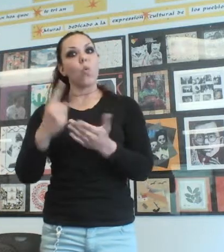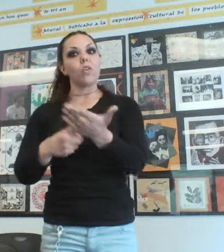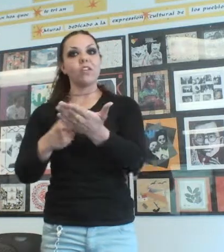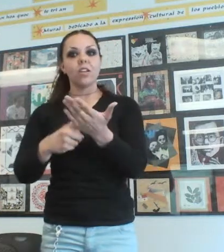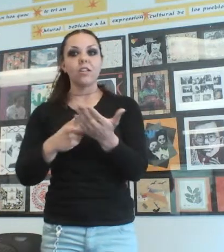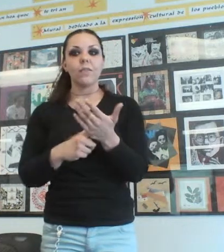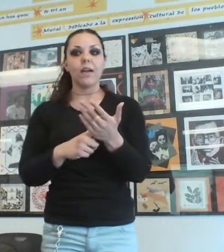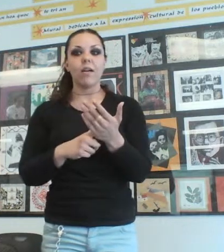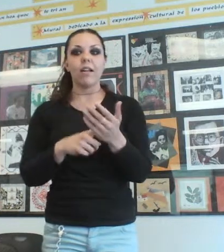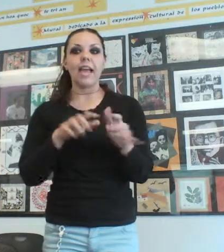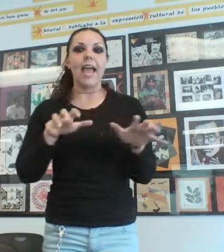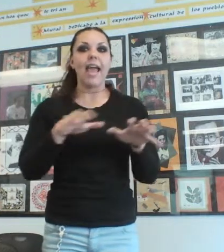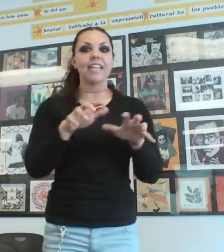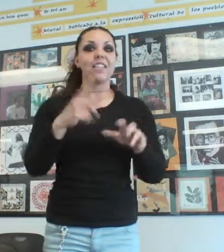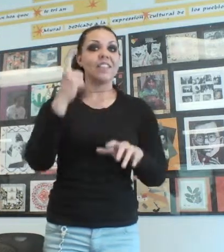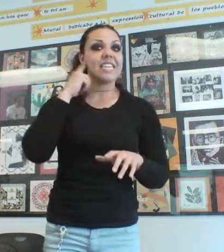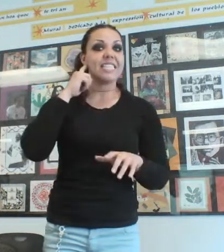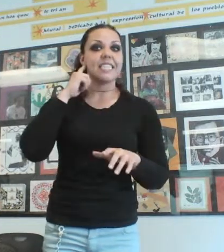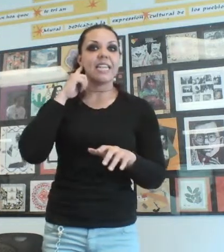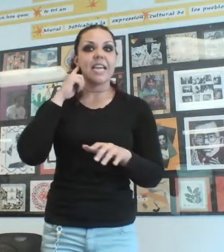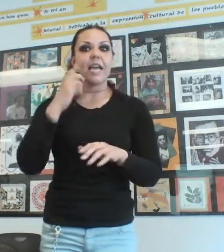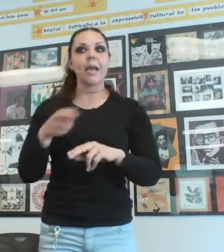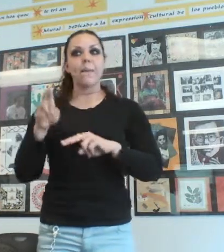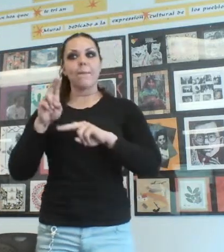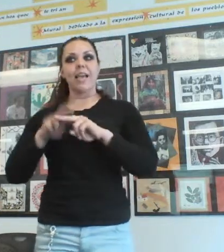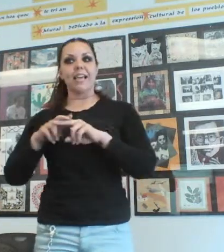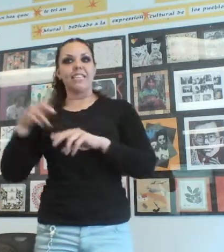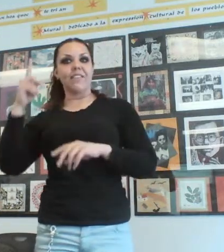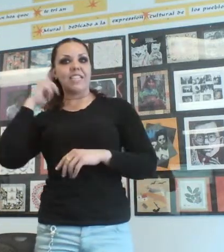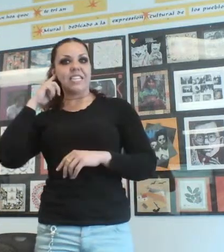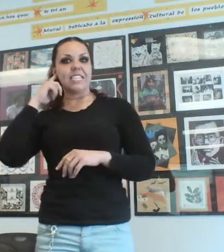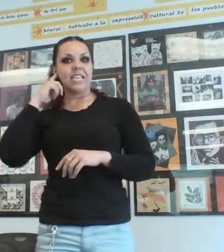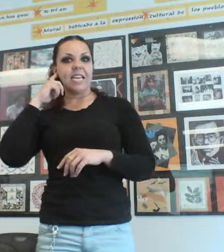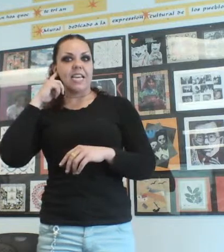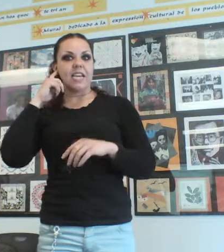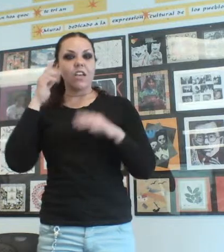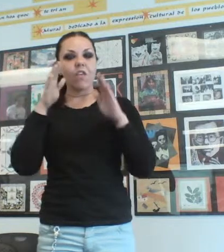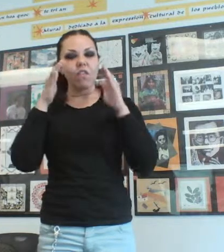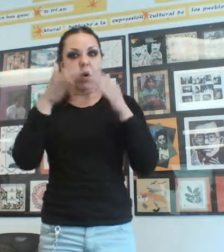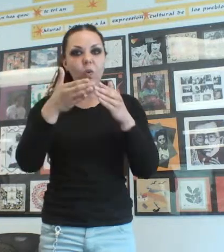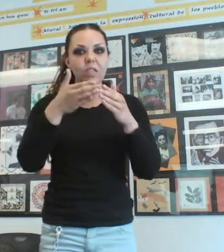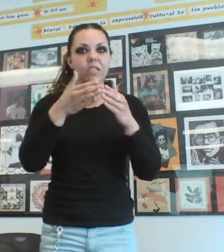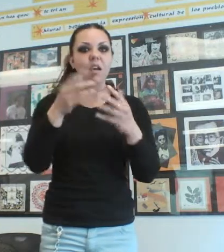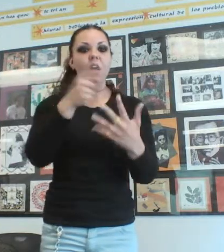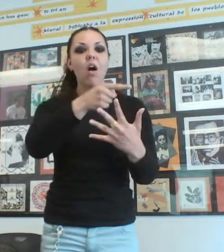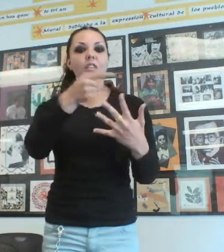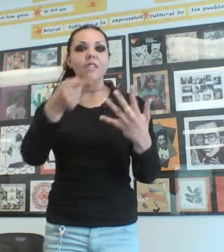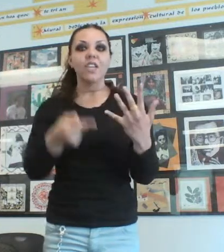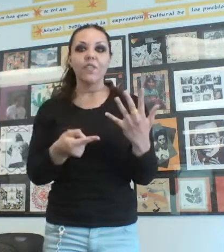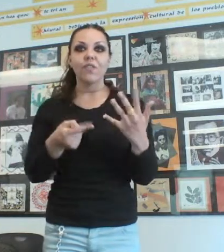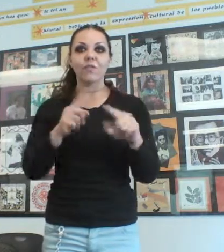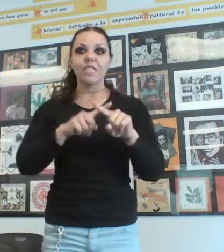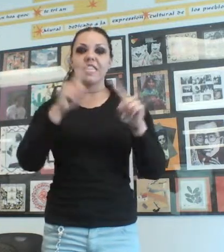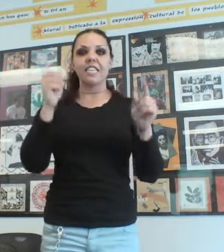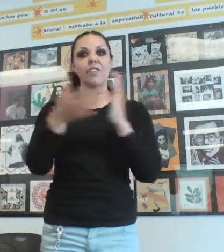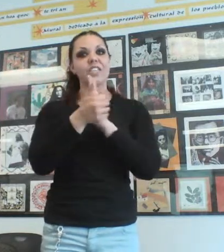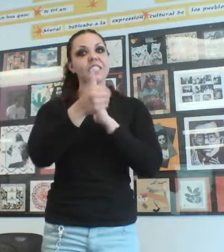active listening, passive listening, concentration, focus, all of those different skill sets. And you read the entry to practice skill